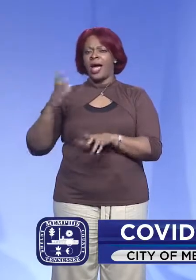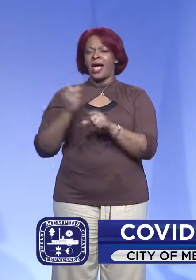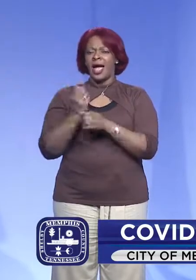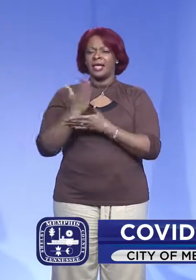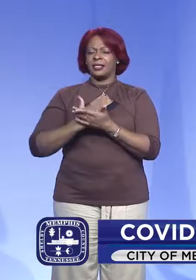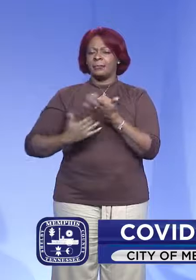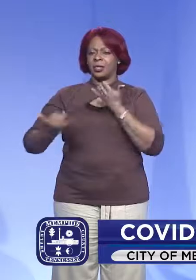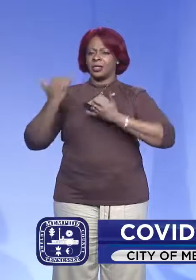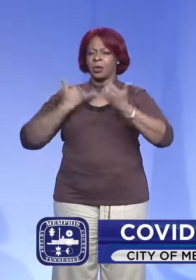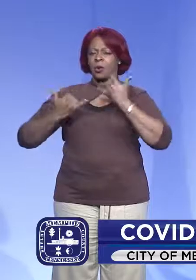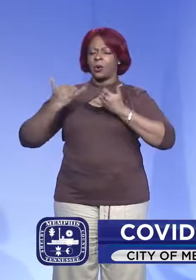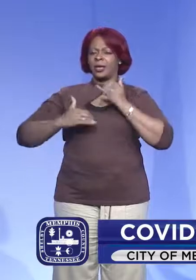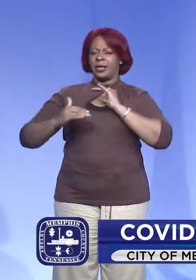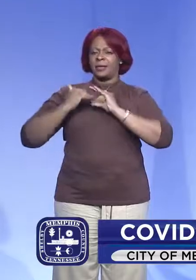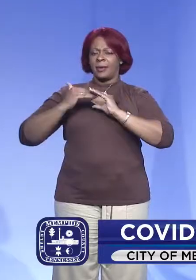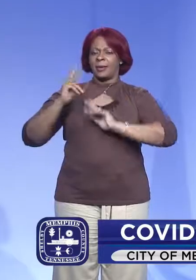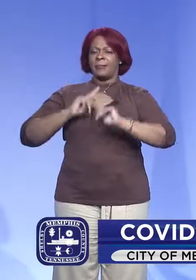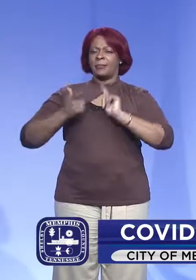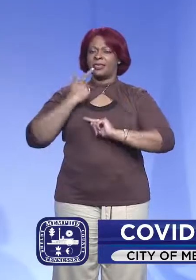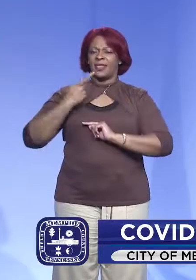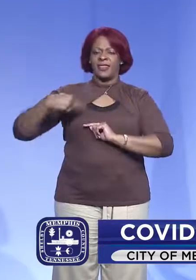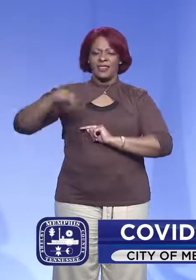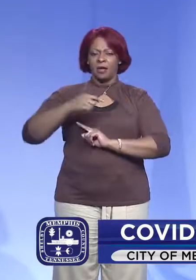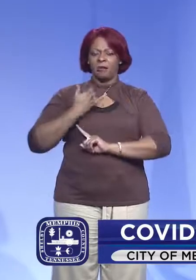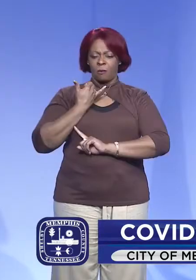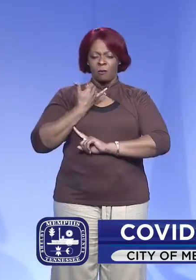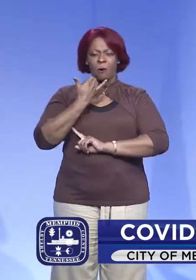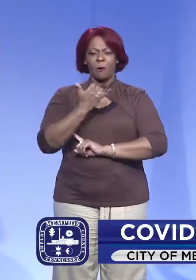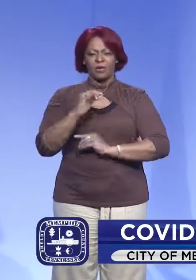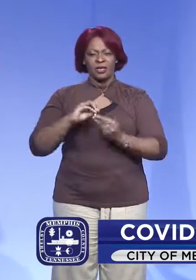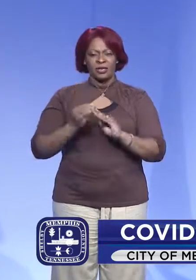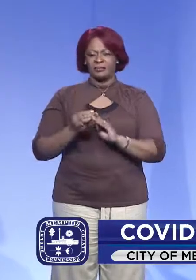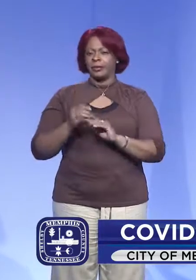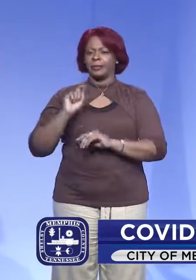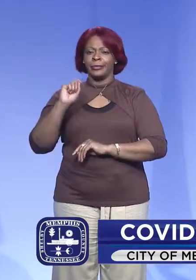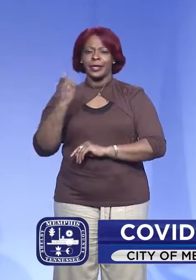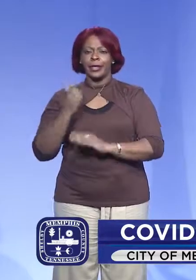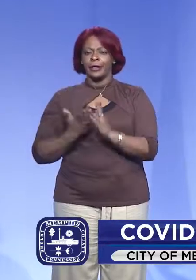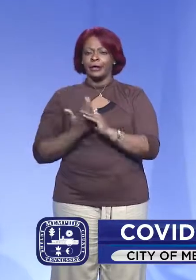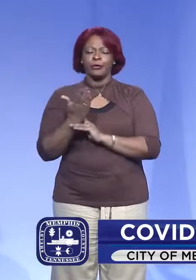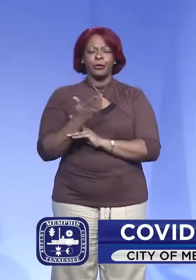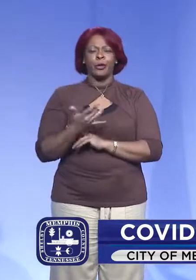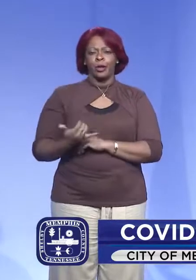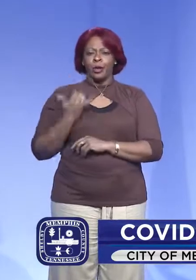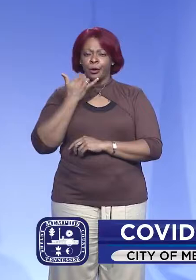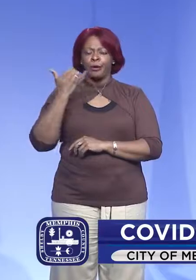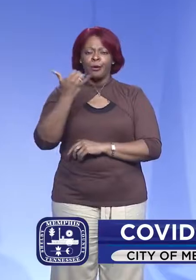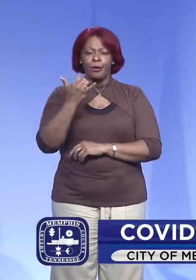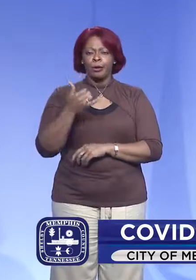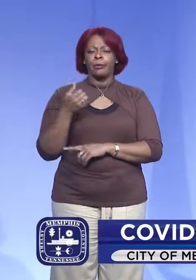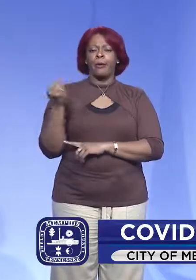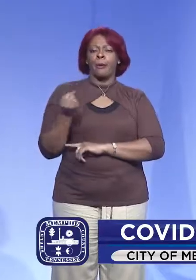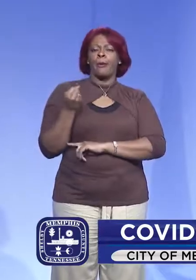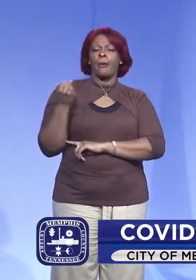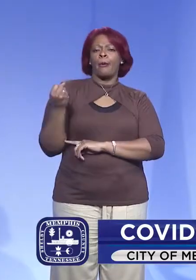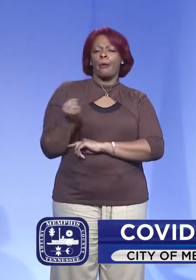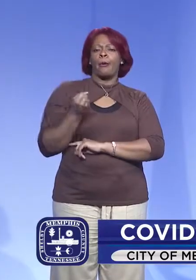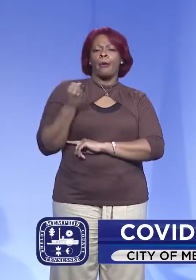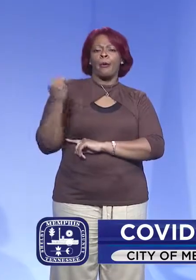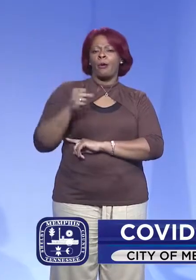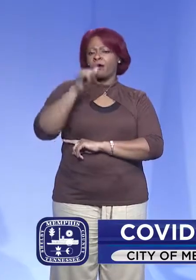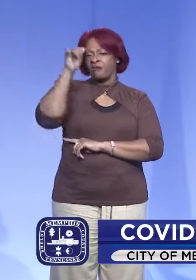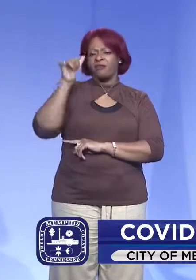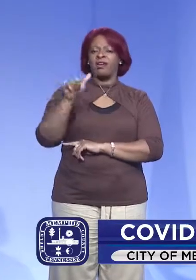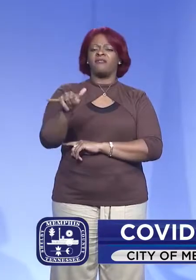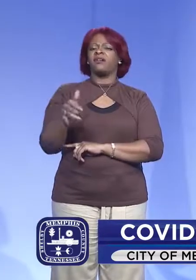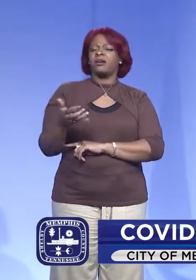phone calls and emails from folks who said they have called the number, they can't get through, or either they call and they are on hold for a very long